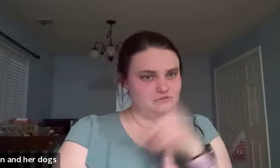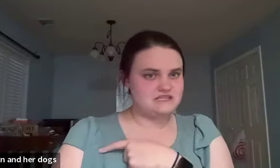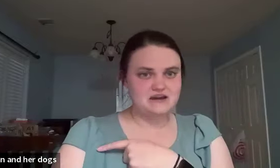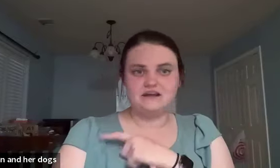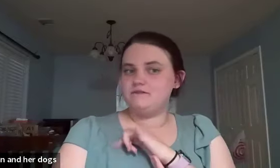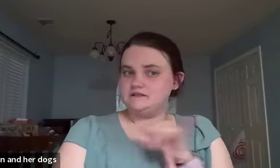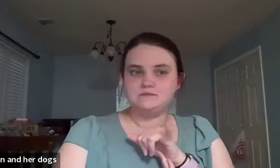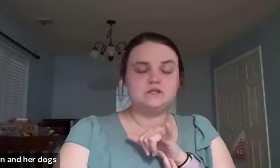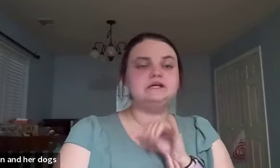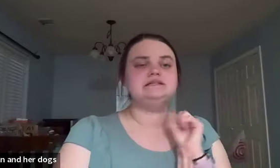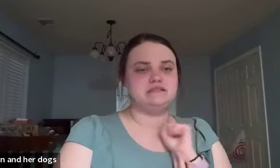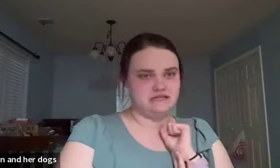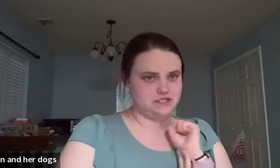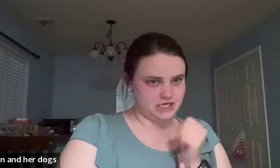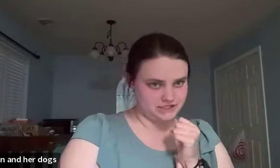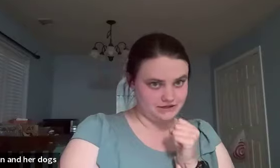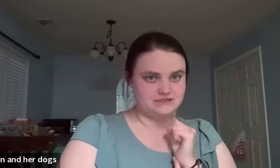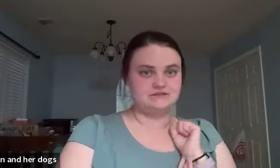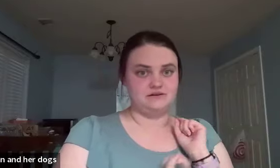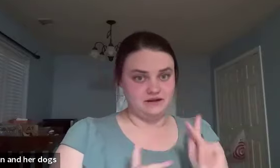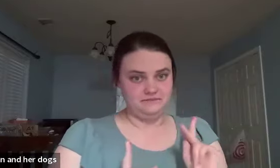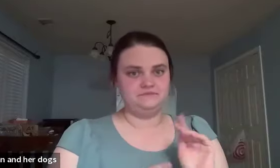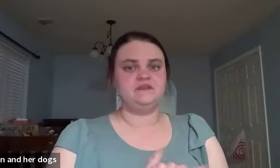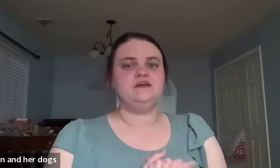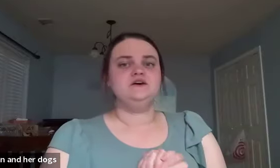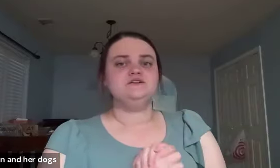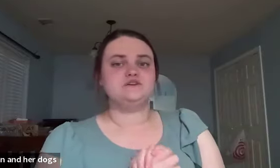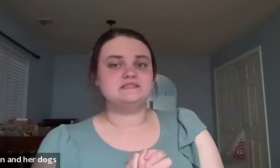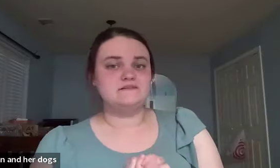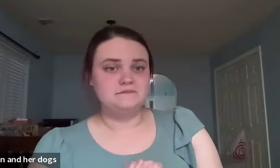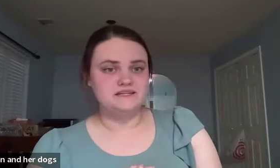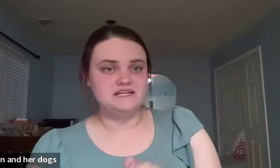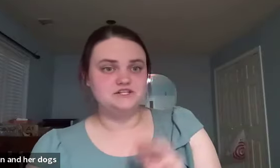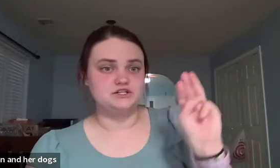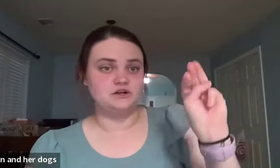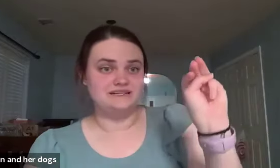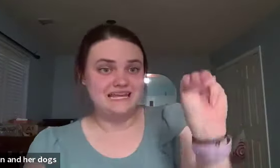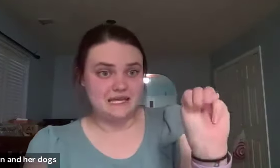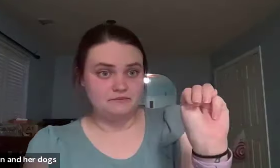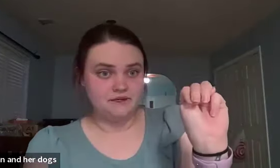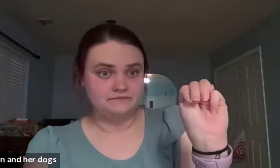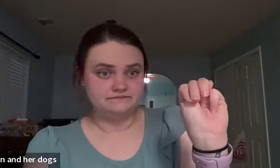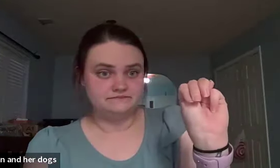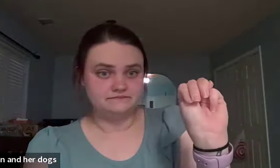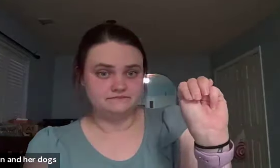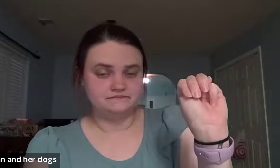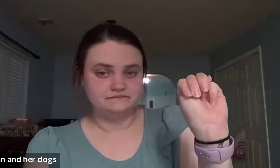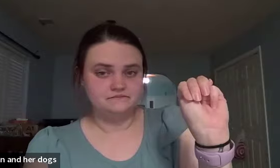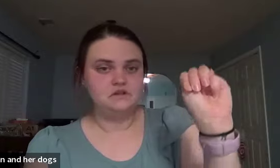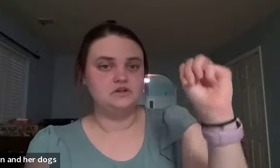through Saturday, very similar. Sunday changes on us. All right. So the sign for Monday is you're going to start as an M. You're